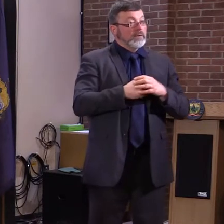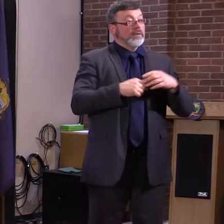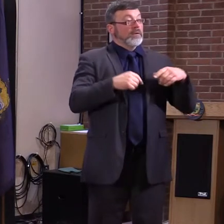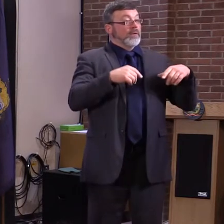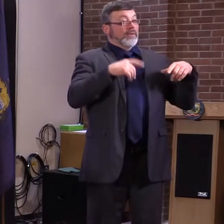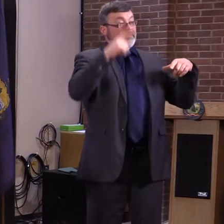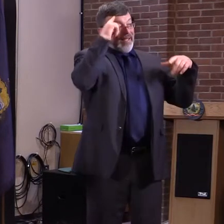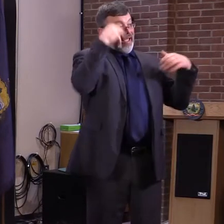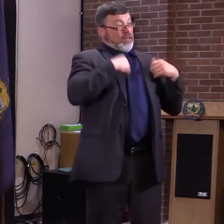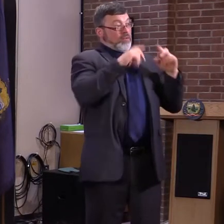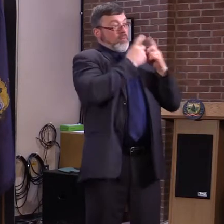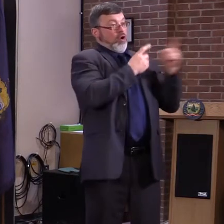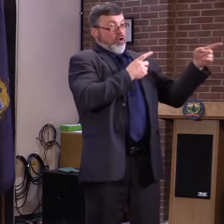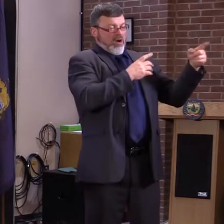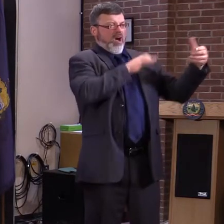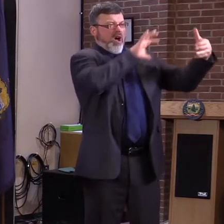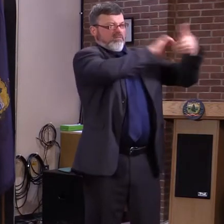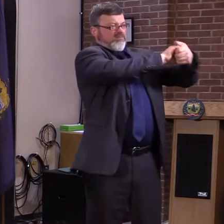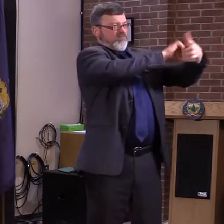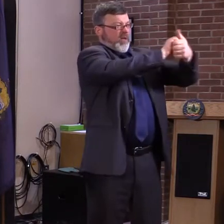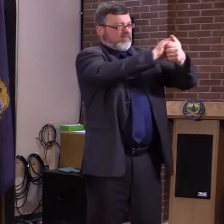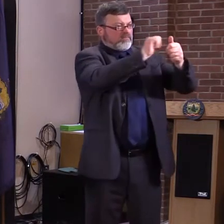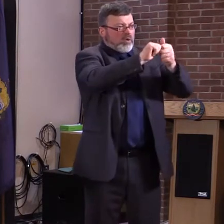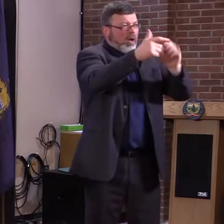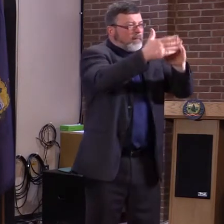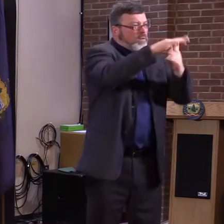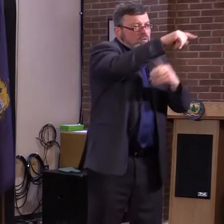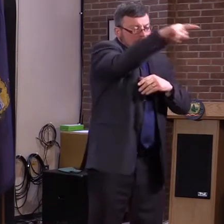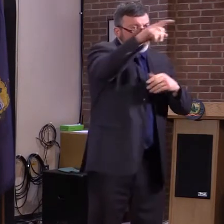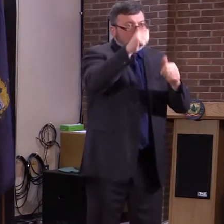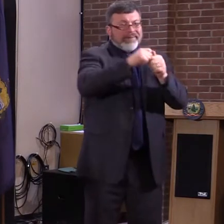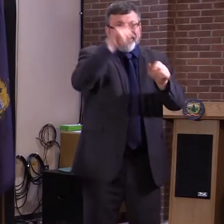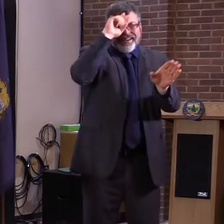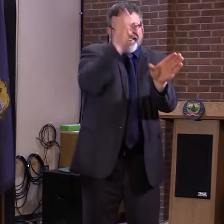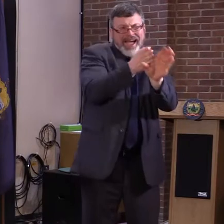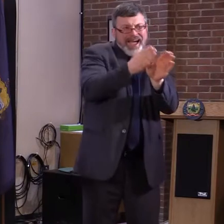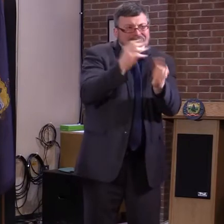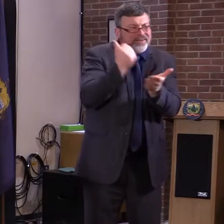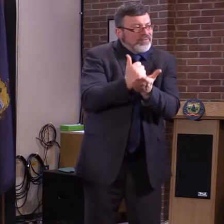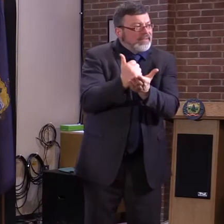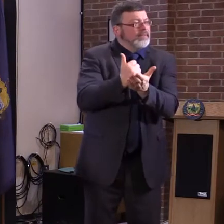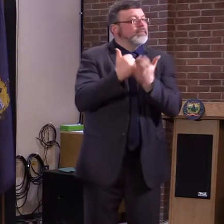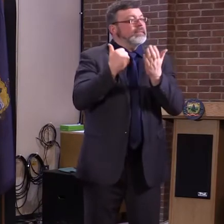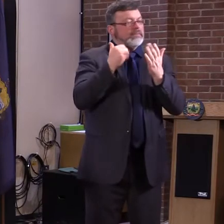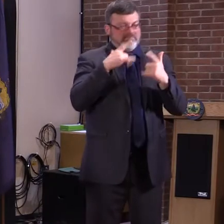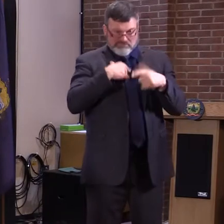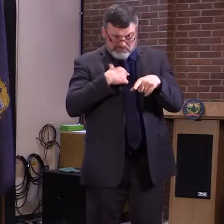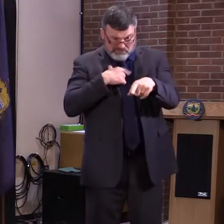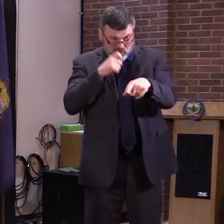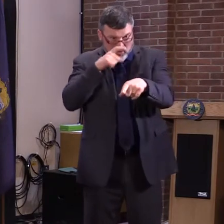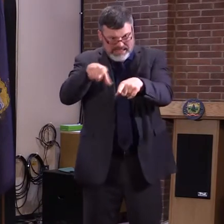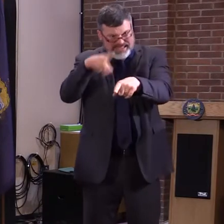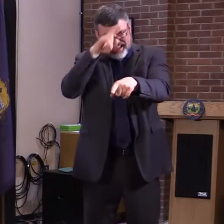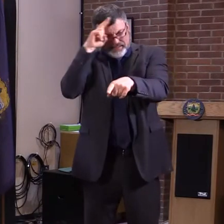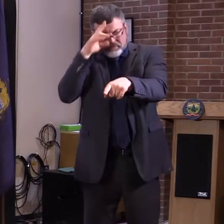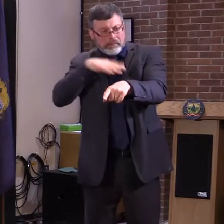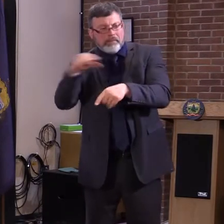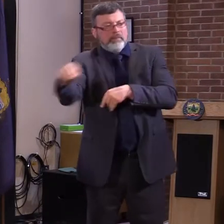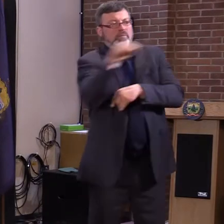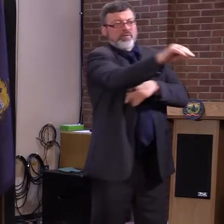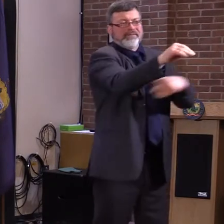to move patients who need psychiatric treatment out of emergency departments and to the care that they